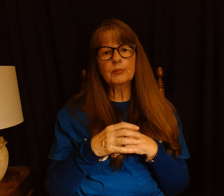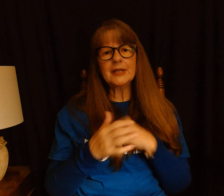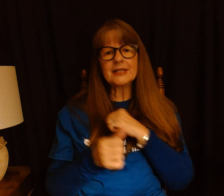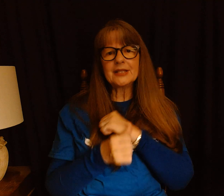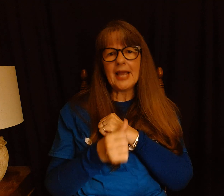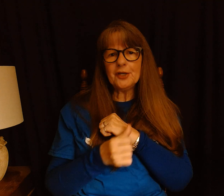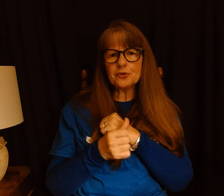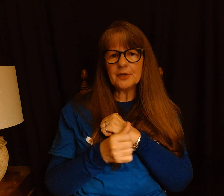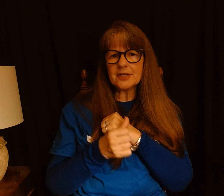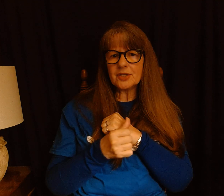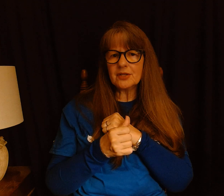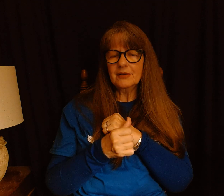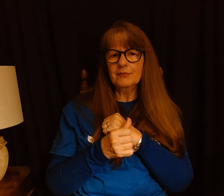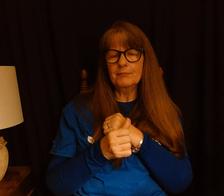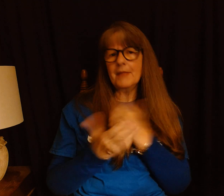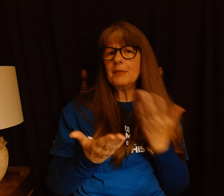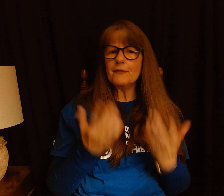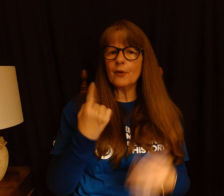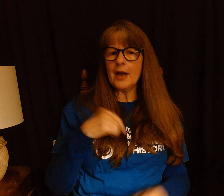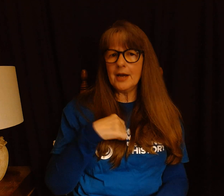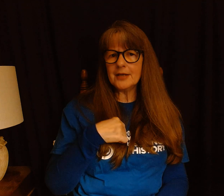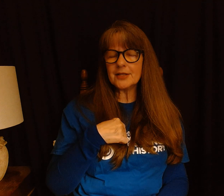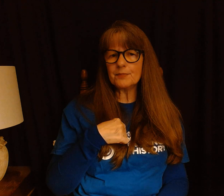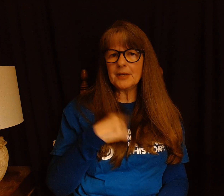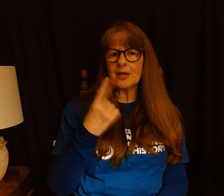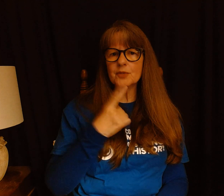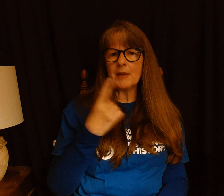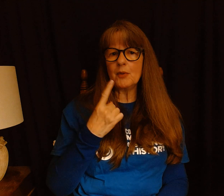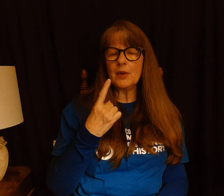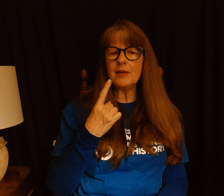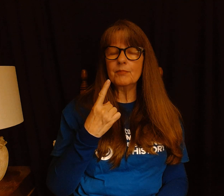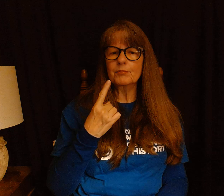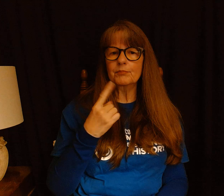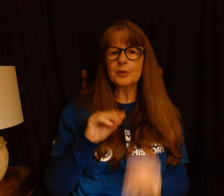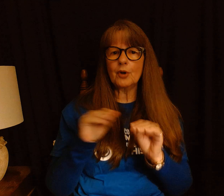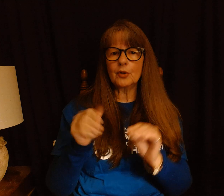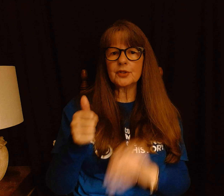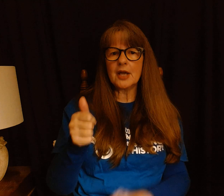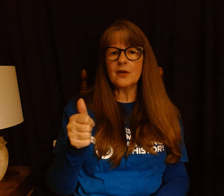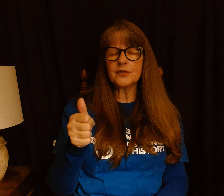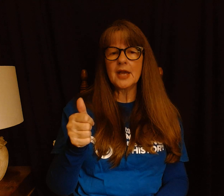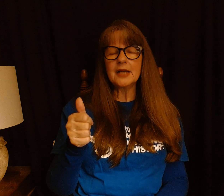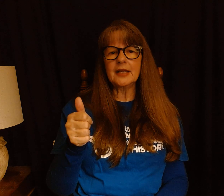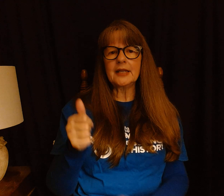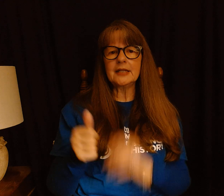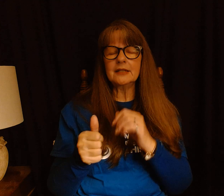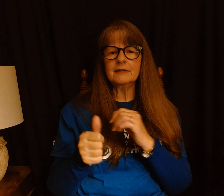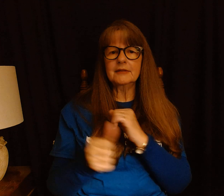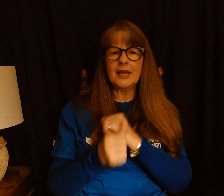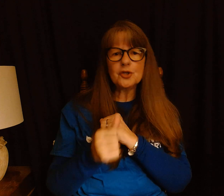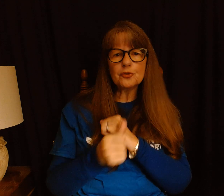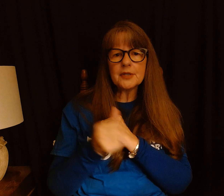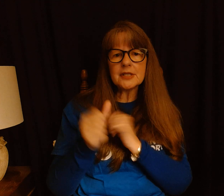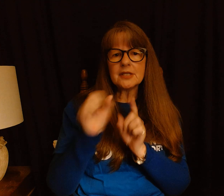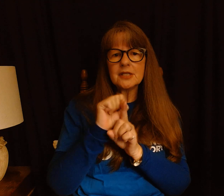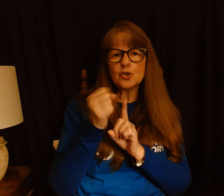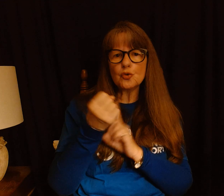it's dangerous. Maybe for us, because maybe we put ourselves like in a dangerous